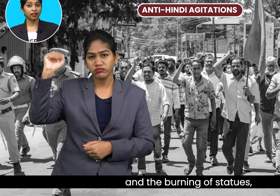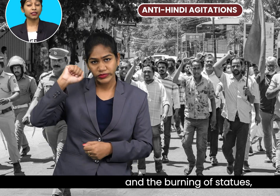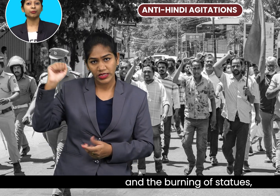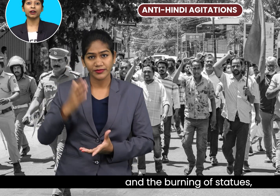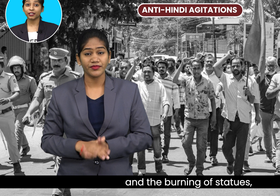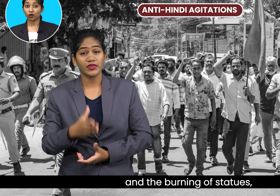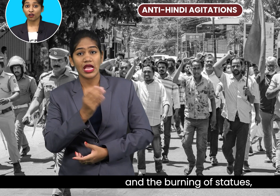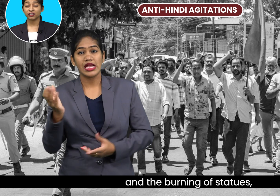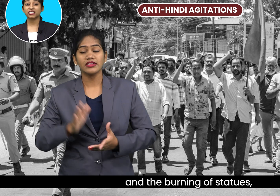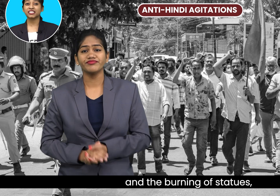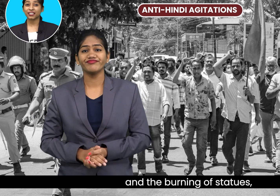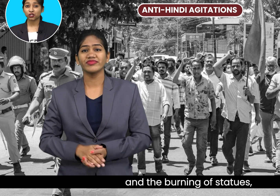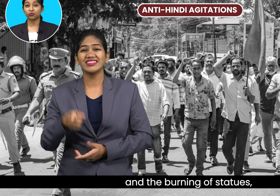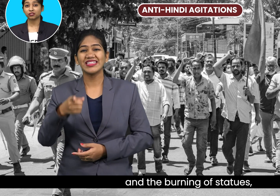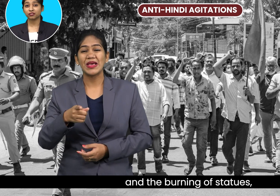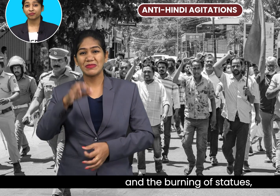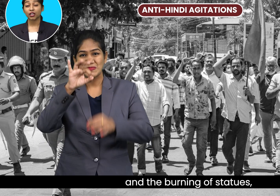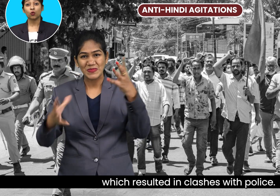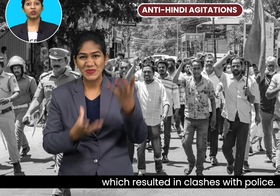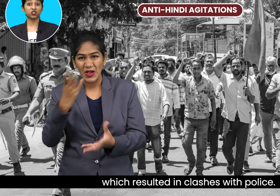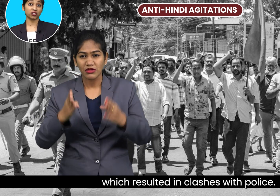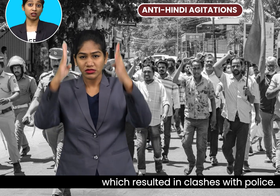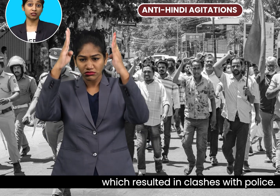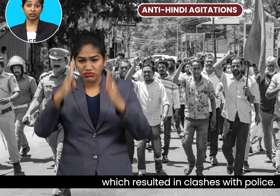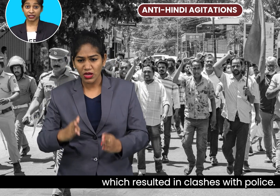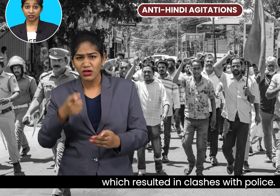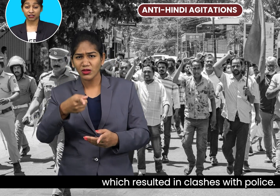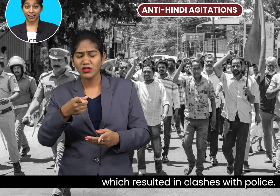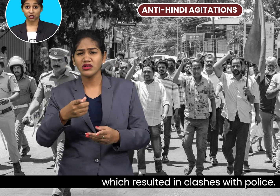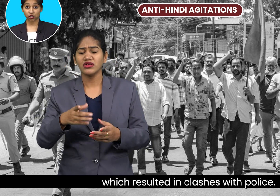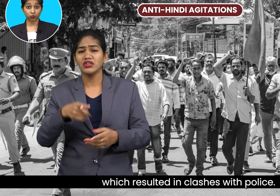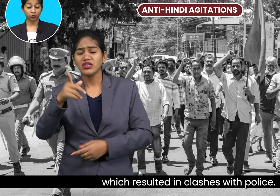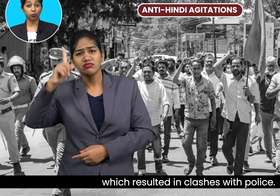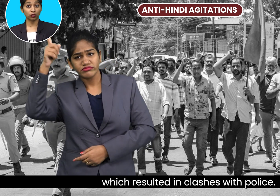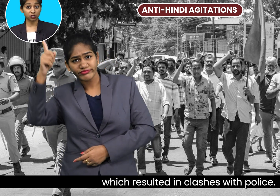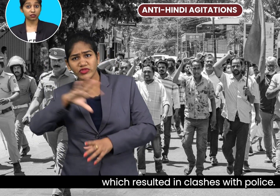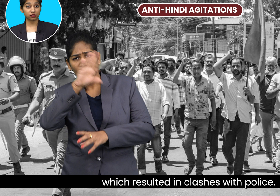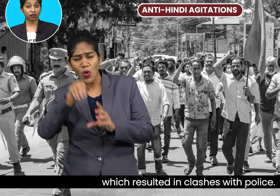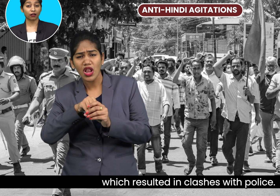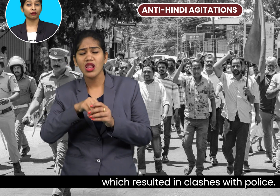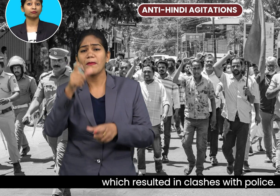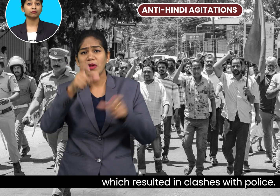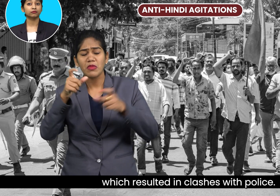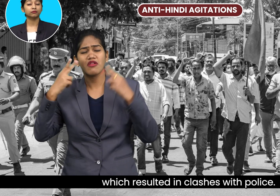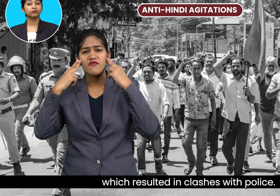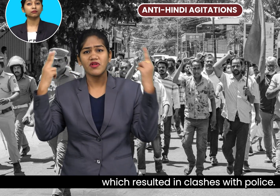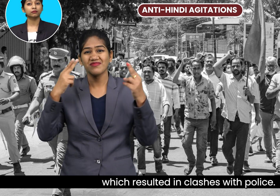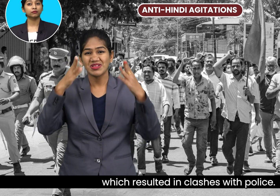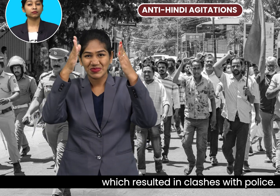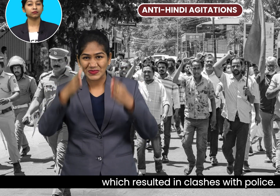and the burning of statues, which resulted in clashes with police.